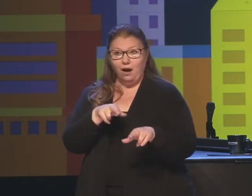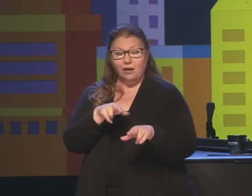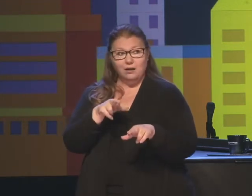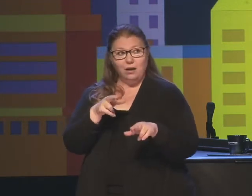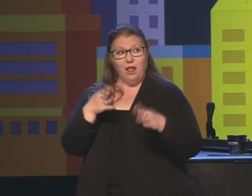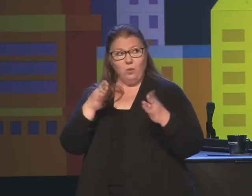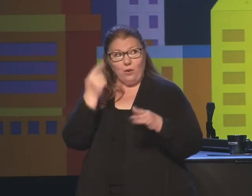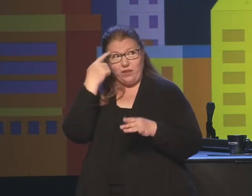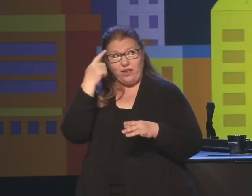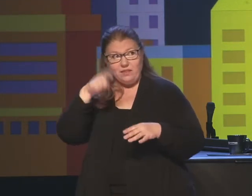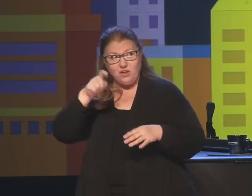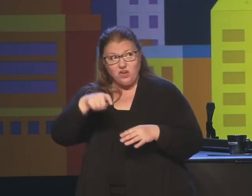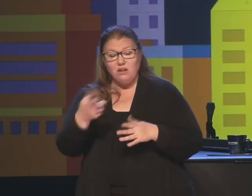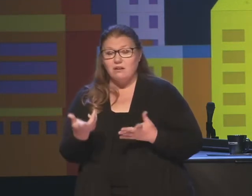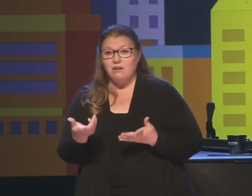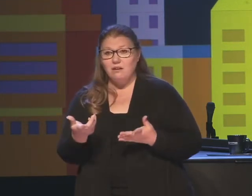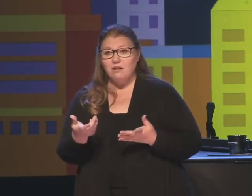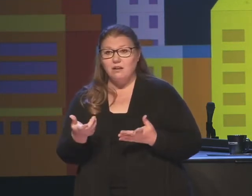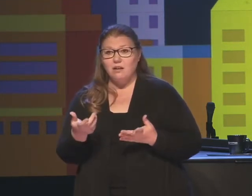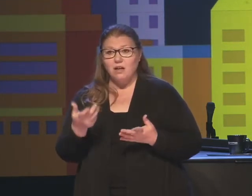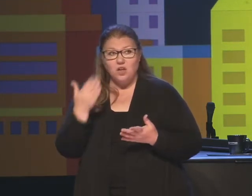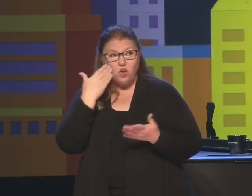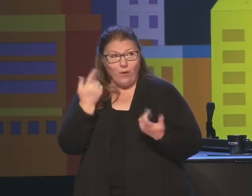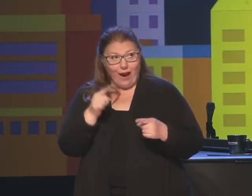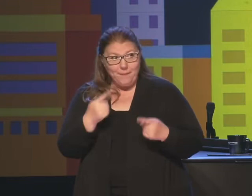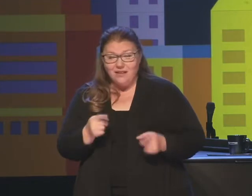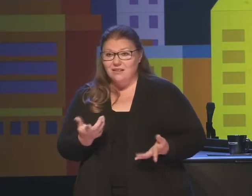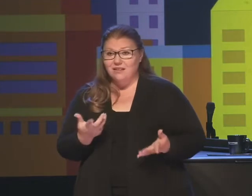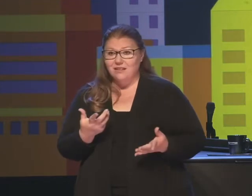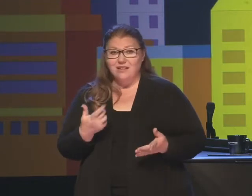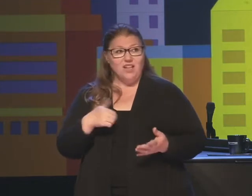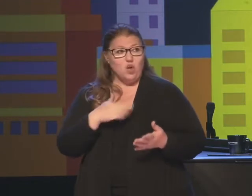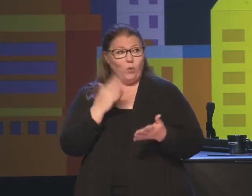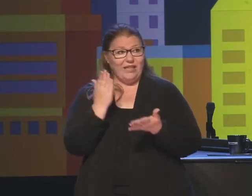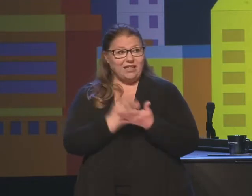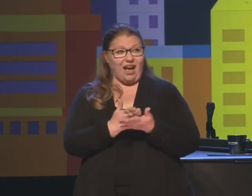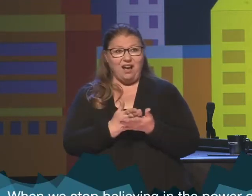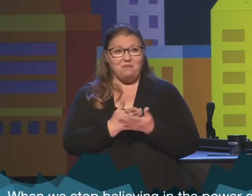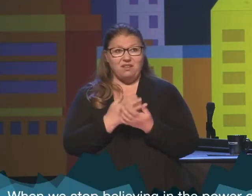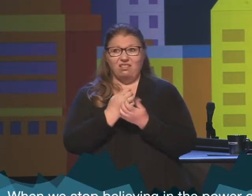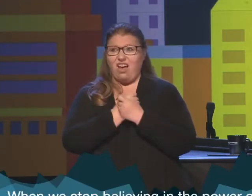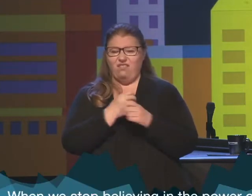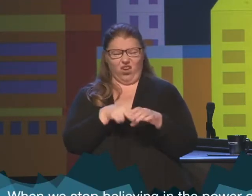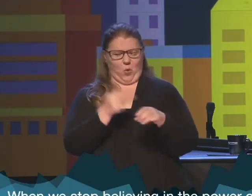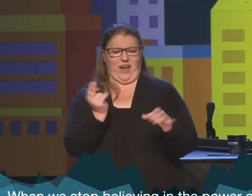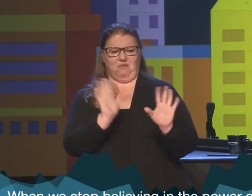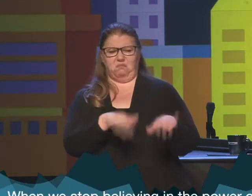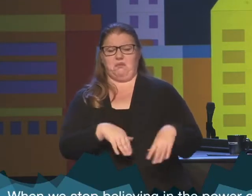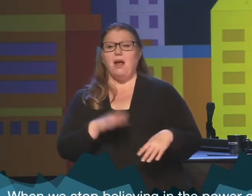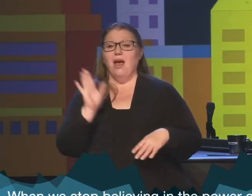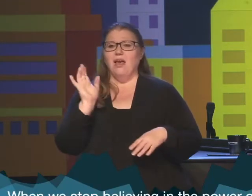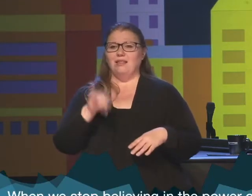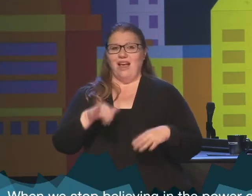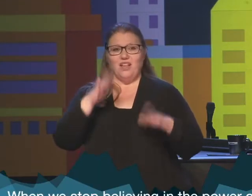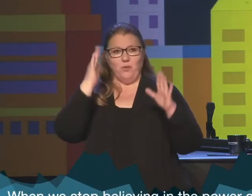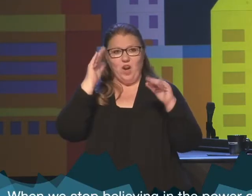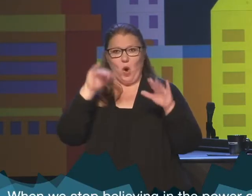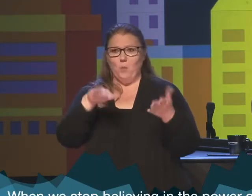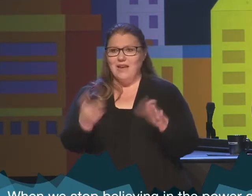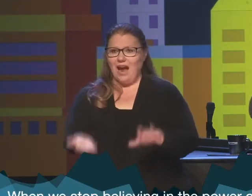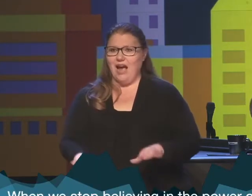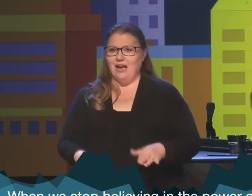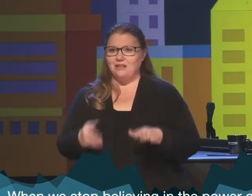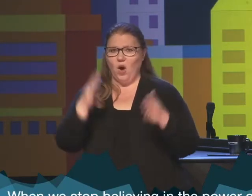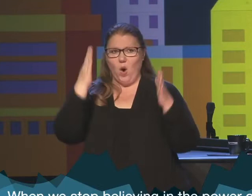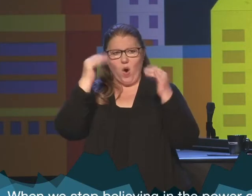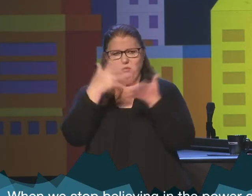way we think they should, you know what happens? Like, when we just stop loving, we quit loving, like, that's when hope dies. That's when